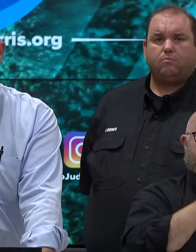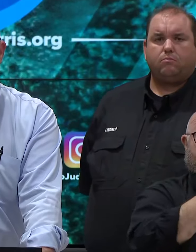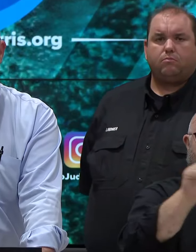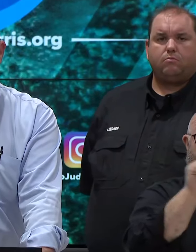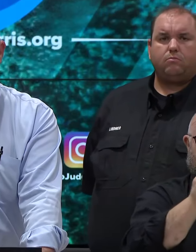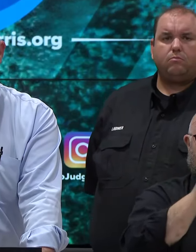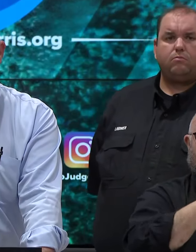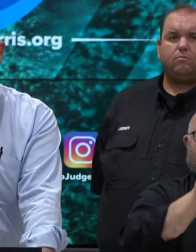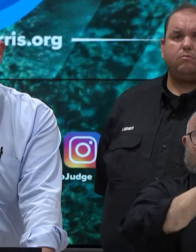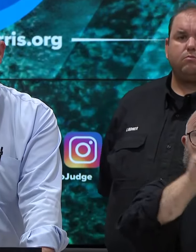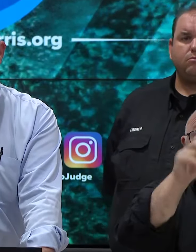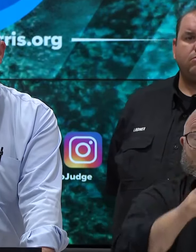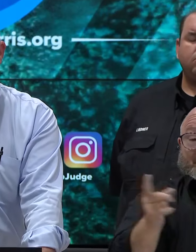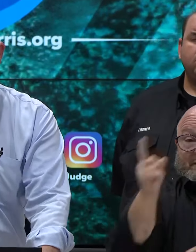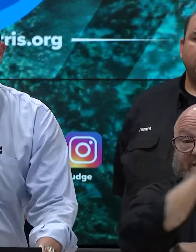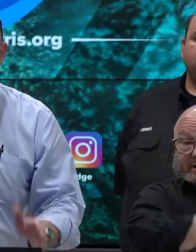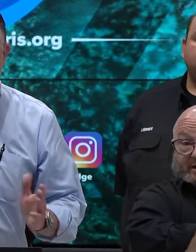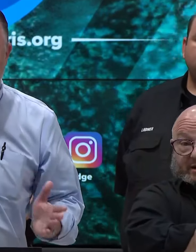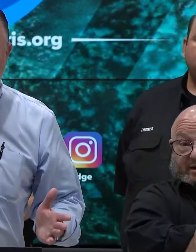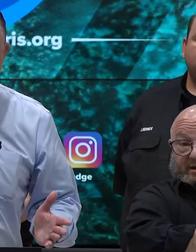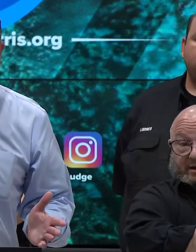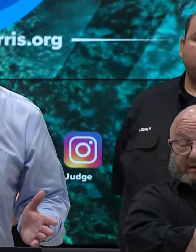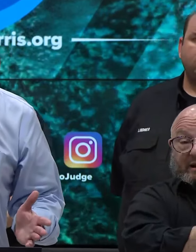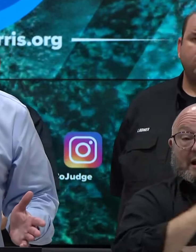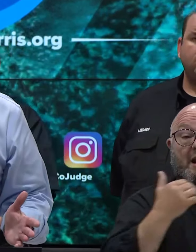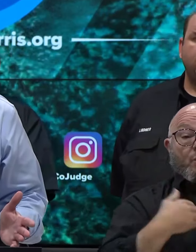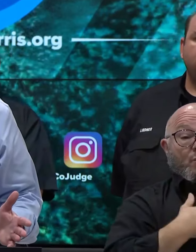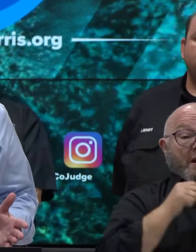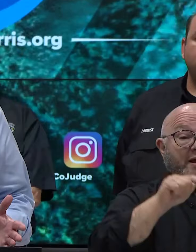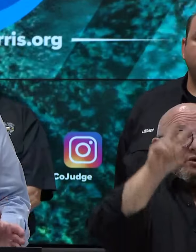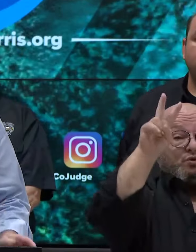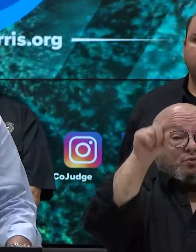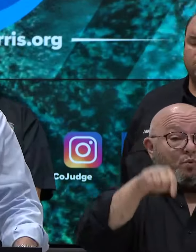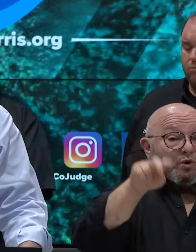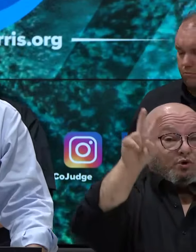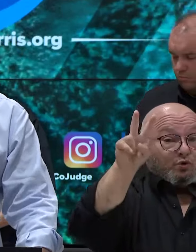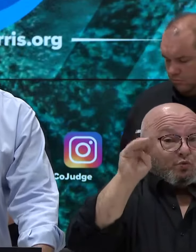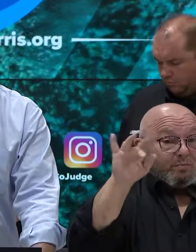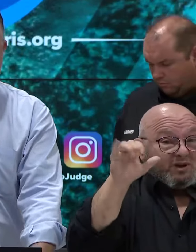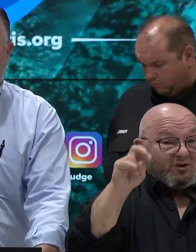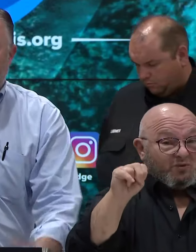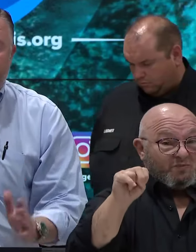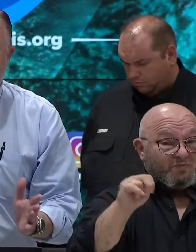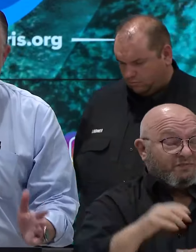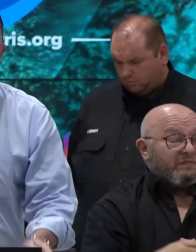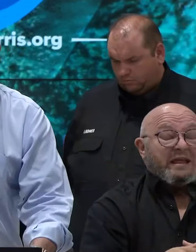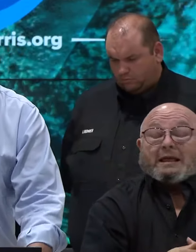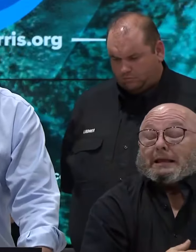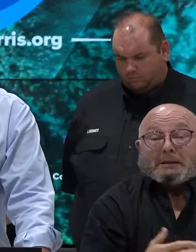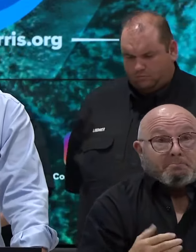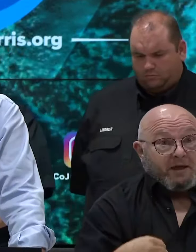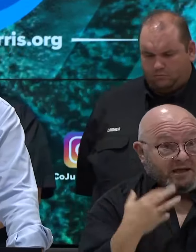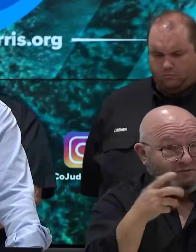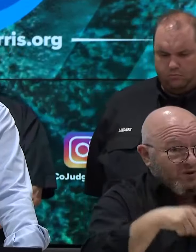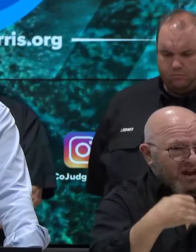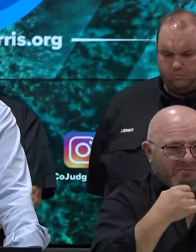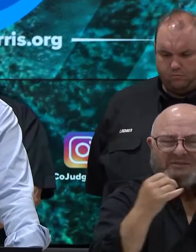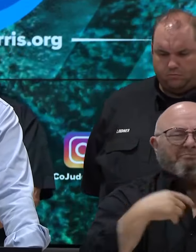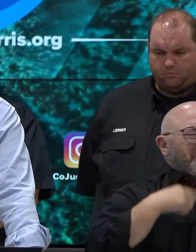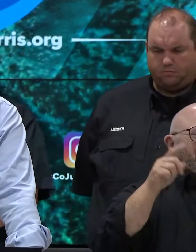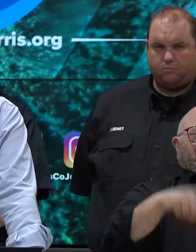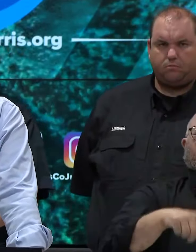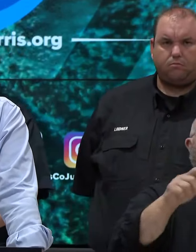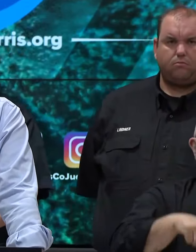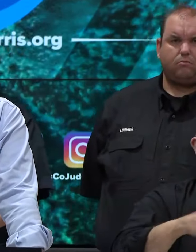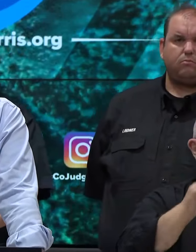in 4.5 days. And now we're at 2.2 million. So I can't give you a timeline, but it's not